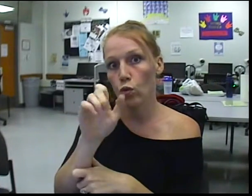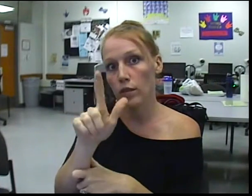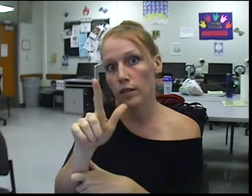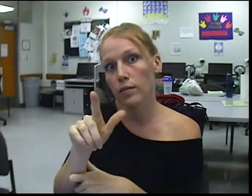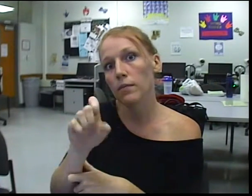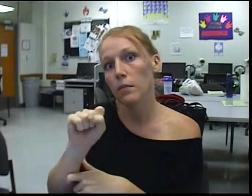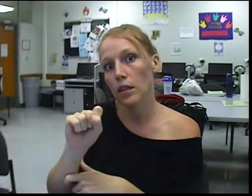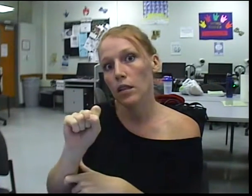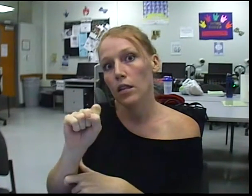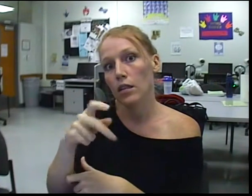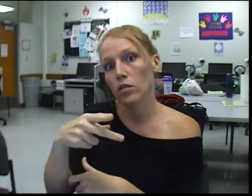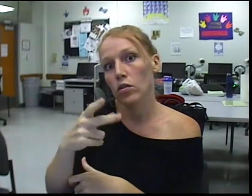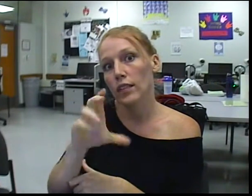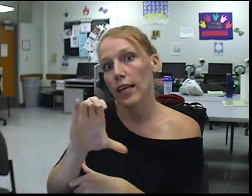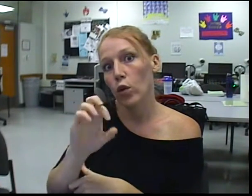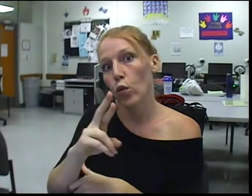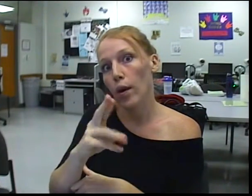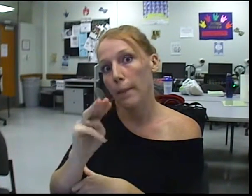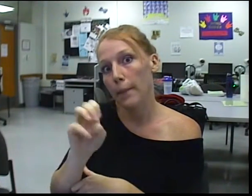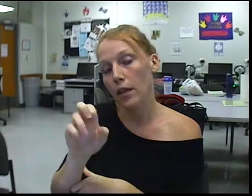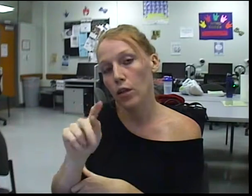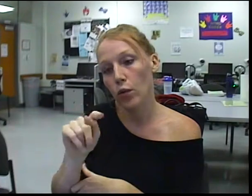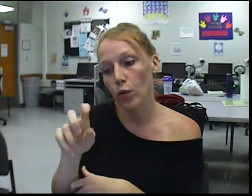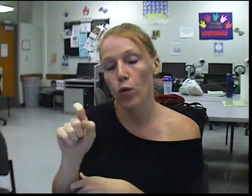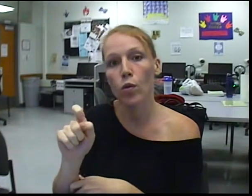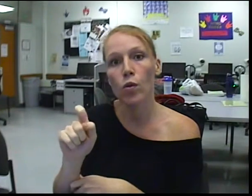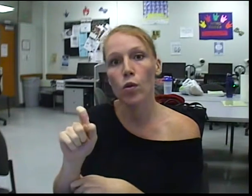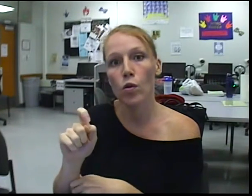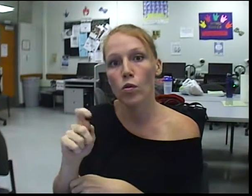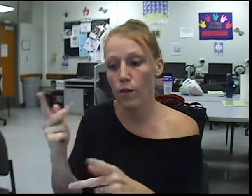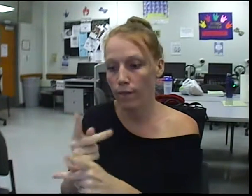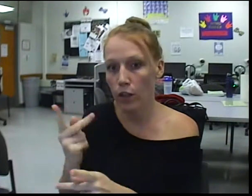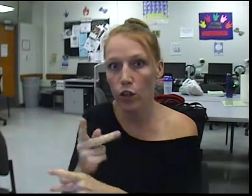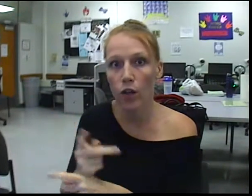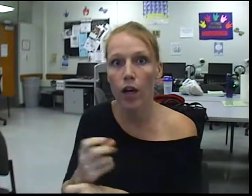rate of evaporation is, what the temperature, and what the regular temperature is.